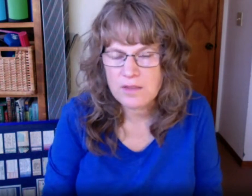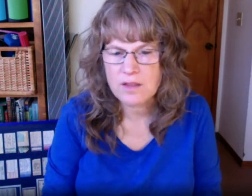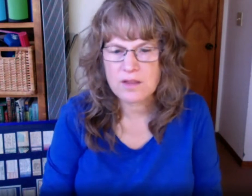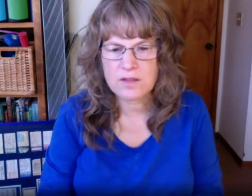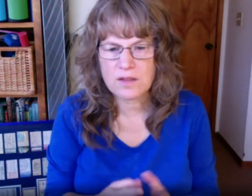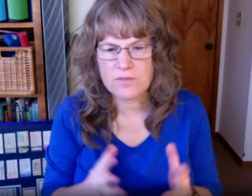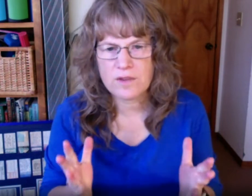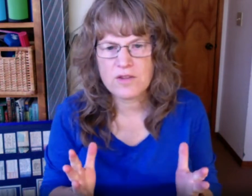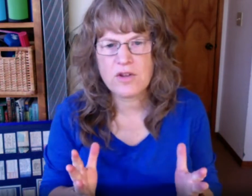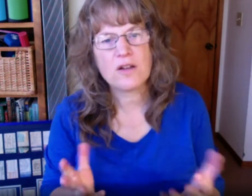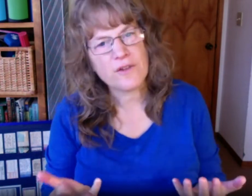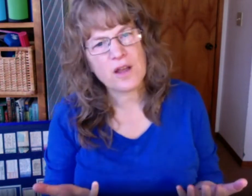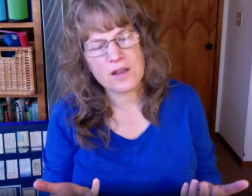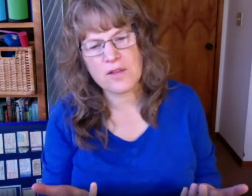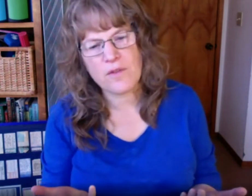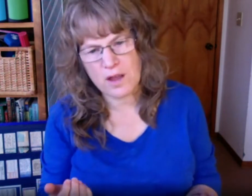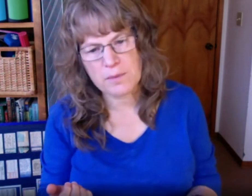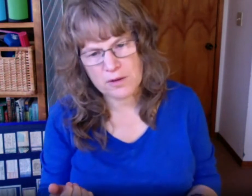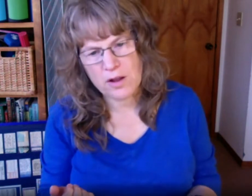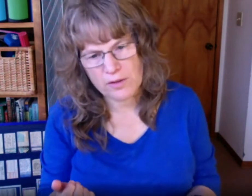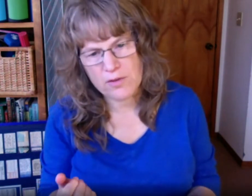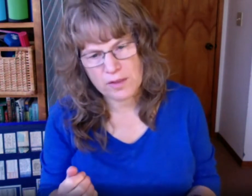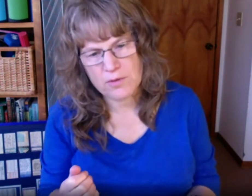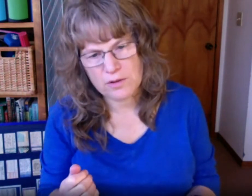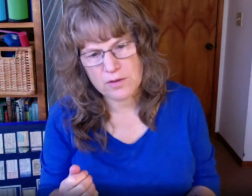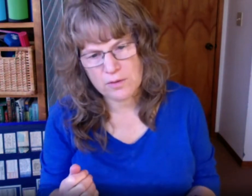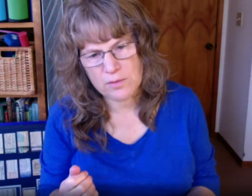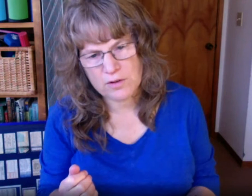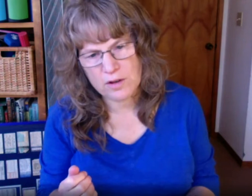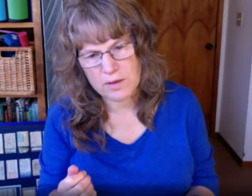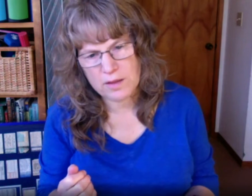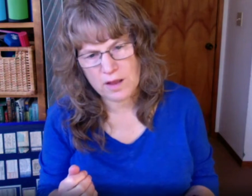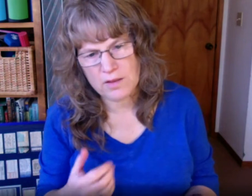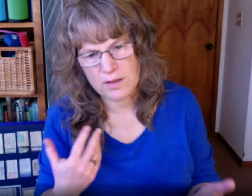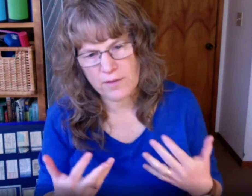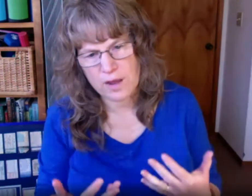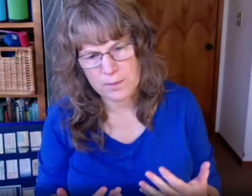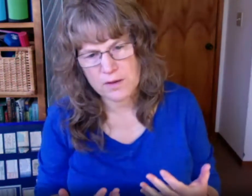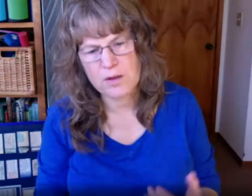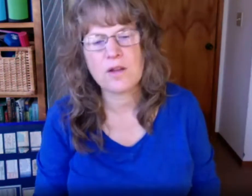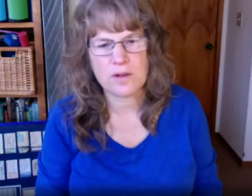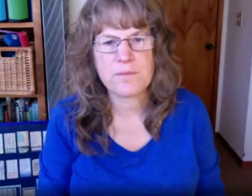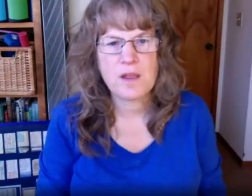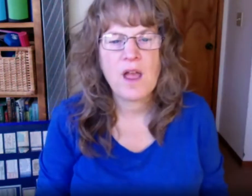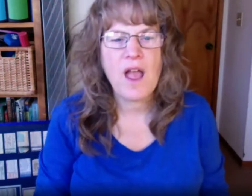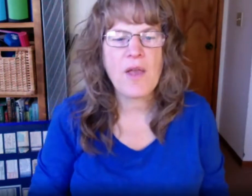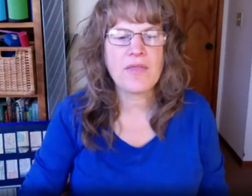The do you call it? Is it vocabulary? Also, is that what you use when you talk about signs? Is it vocabulary? Yeah. And then